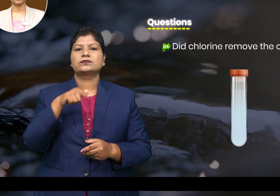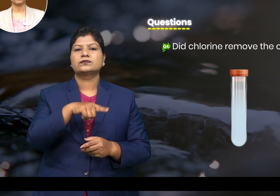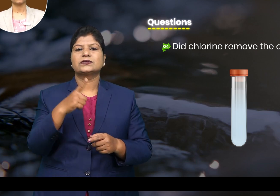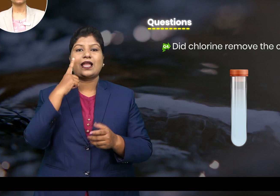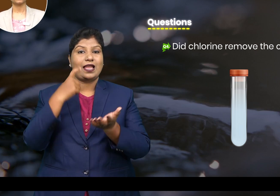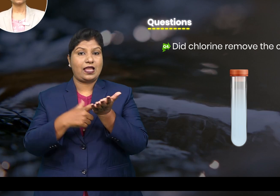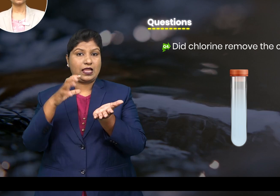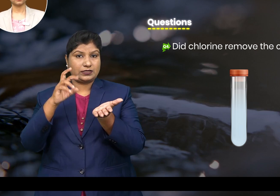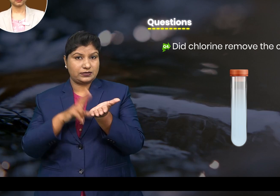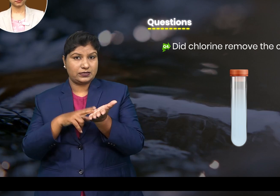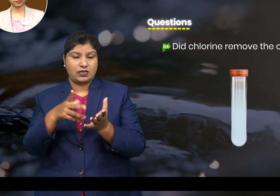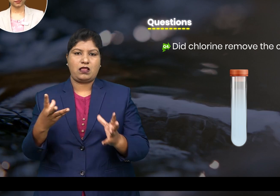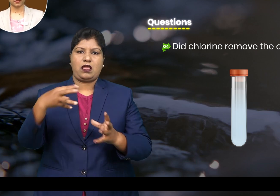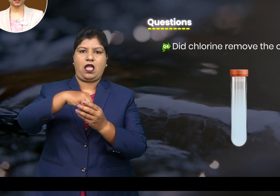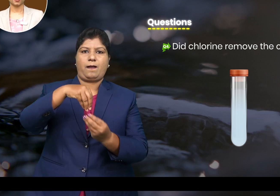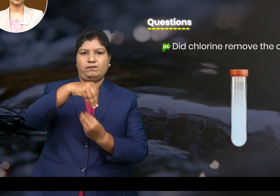iron,